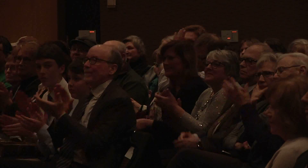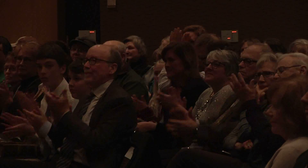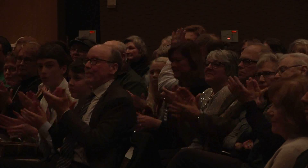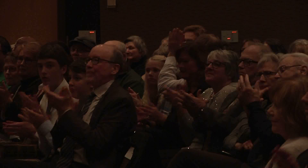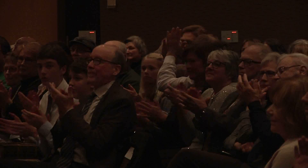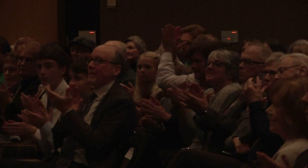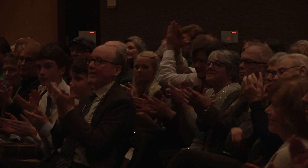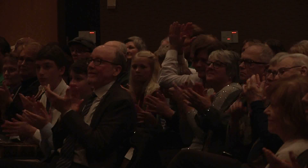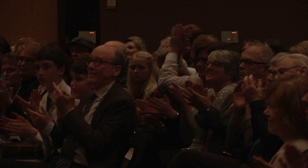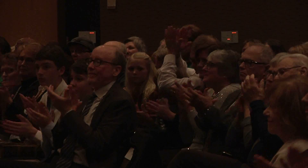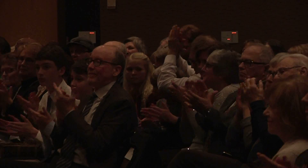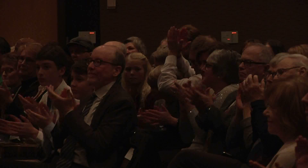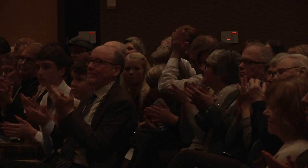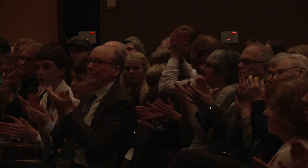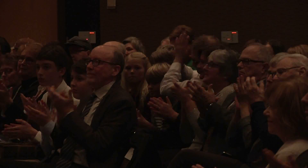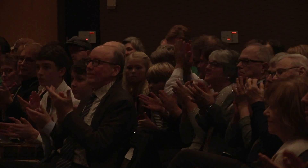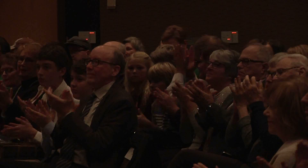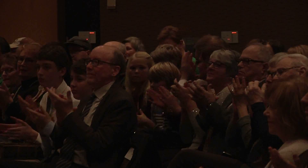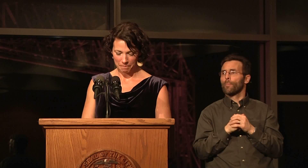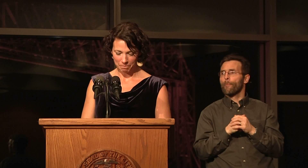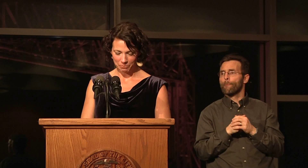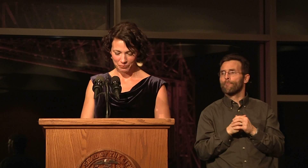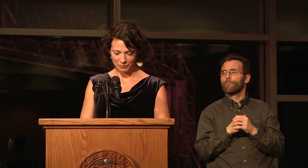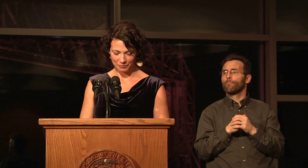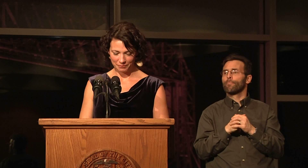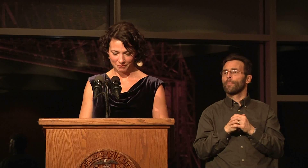about, thank you.